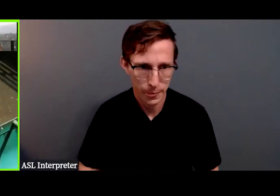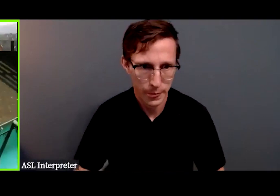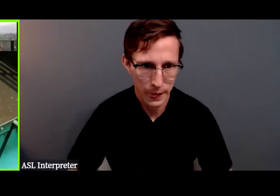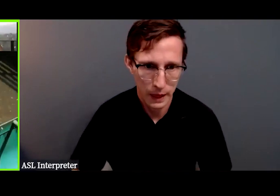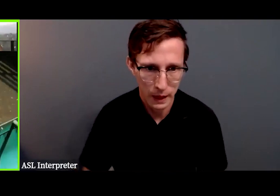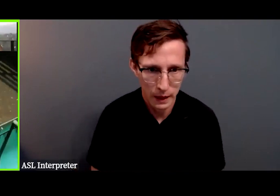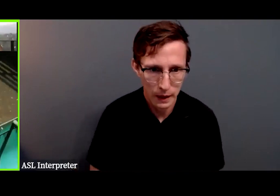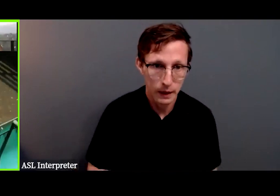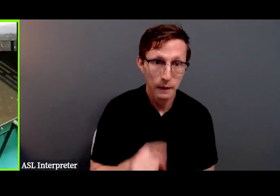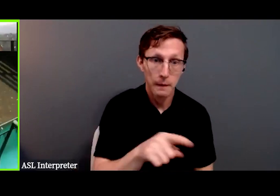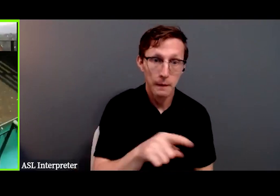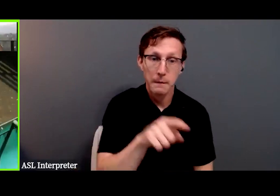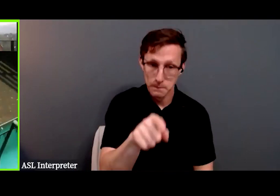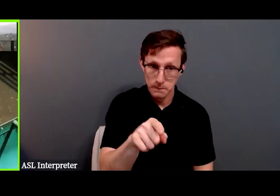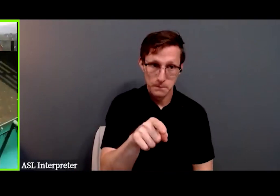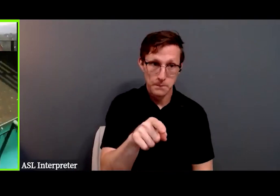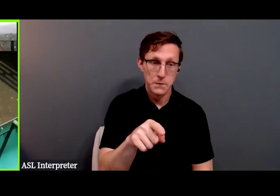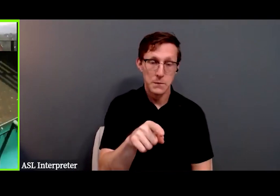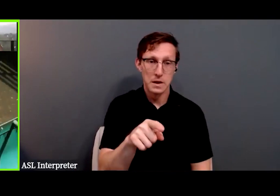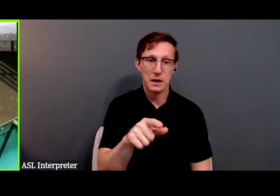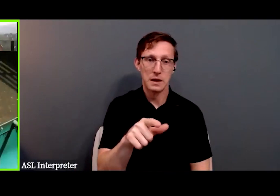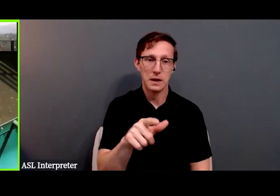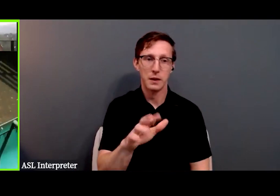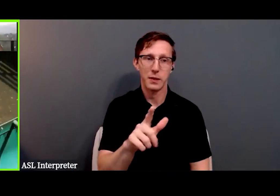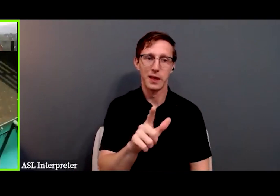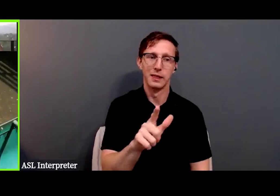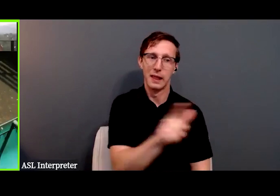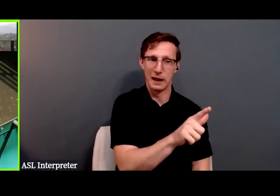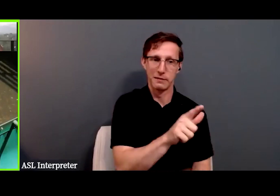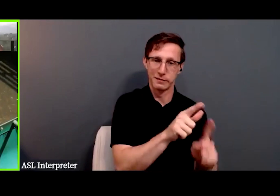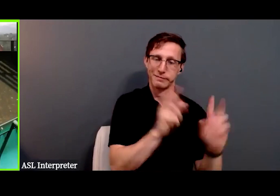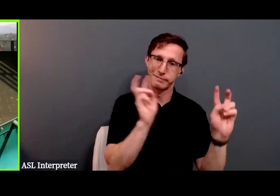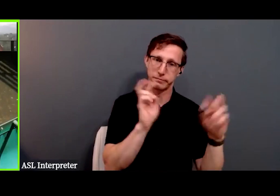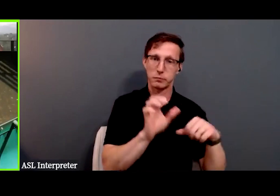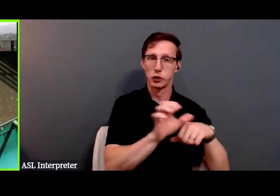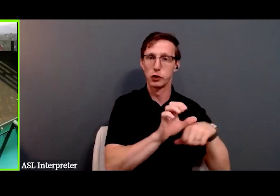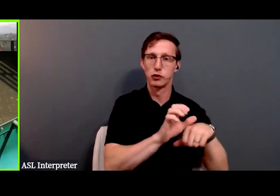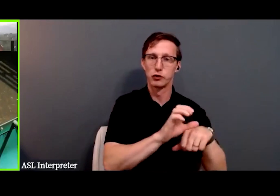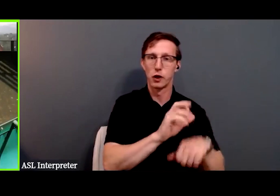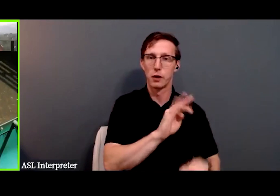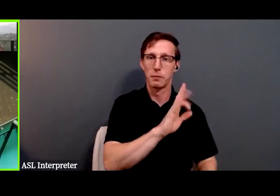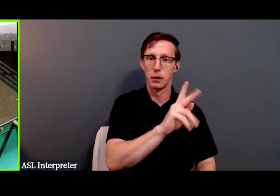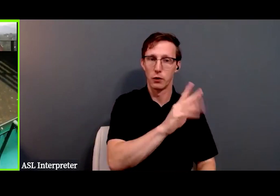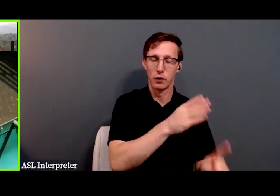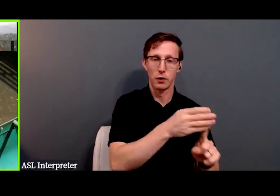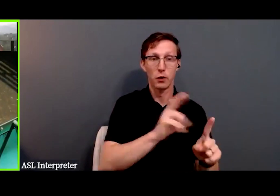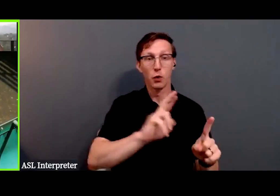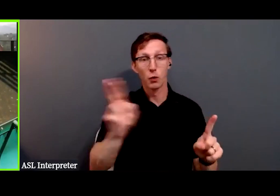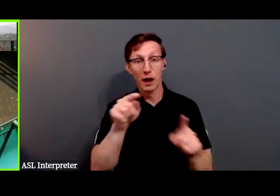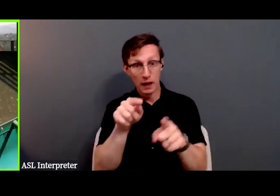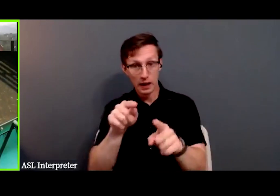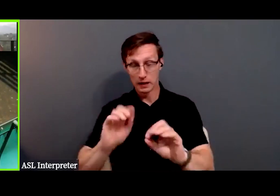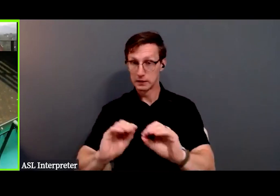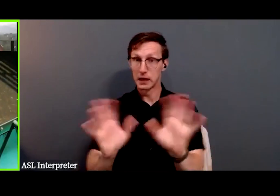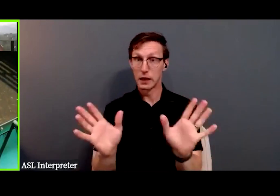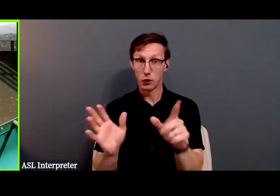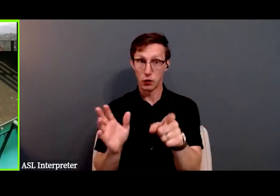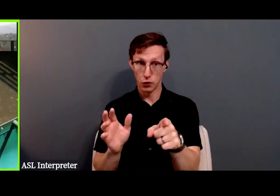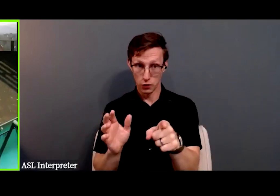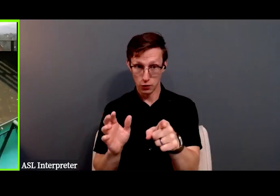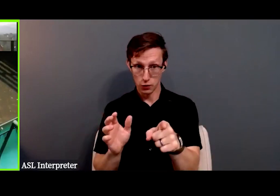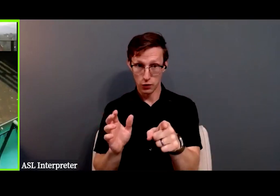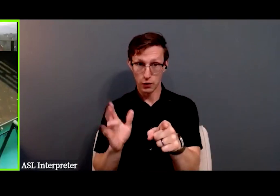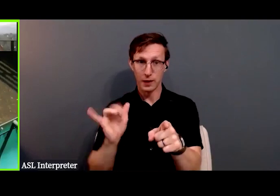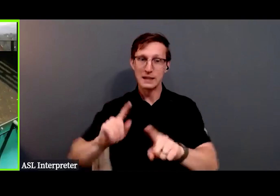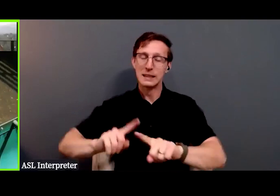water treatment plant. On the left, again, I would describe that as chocolate milk. On the right, that is crystal clear. So that is the difference in the